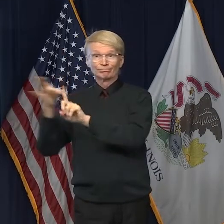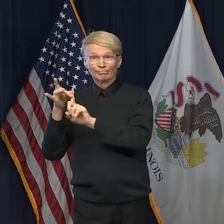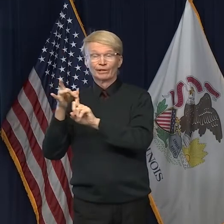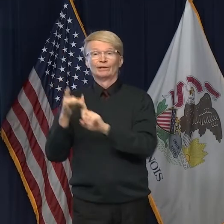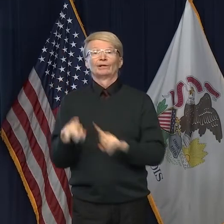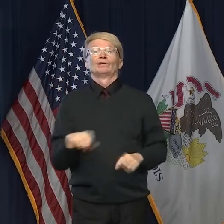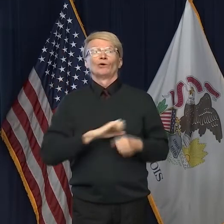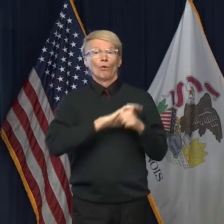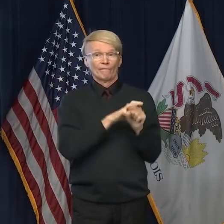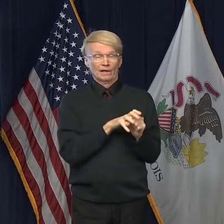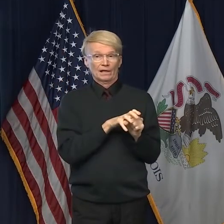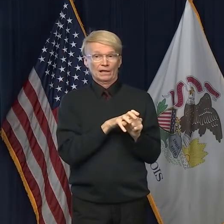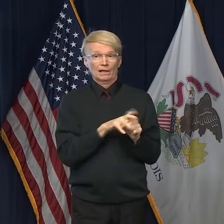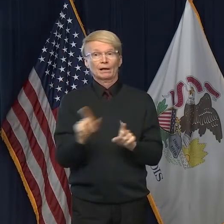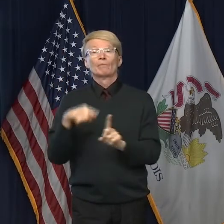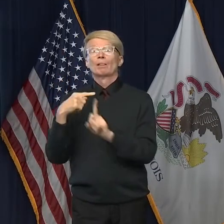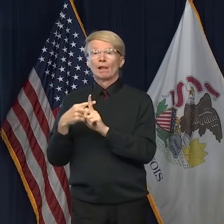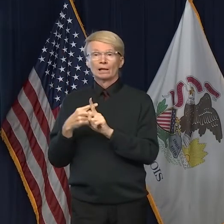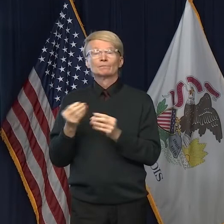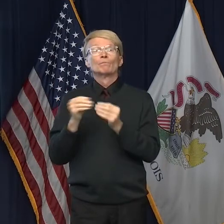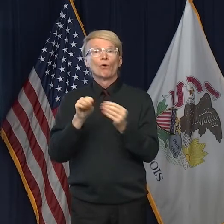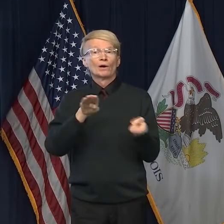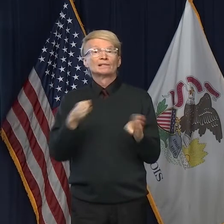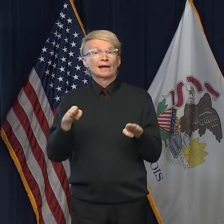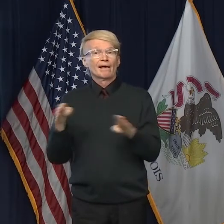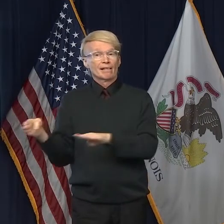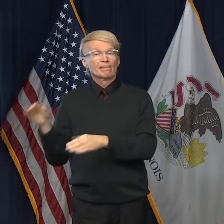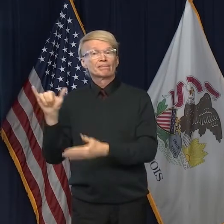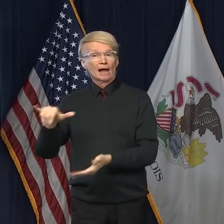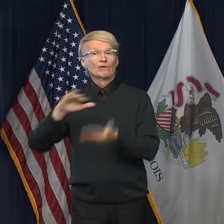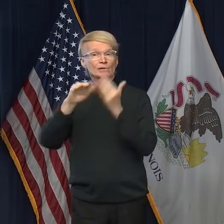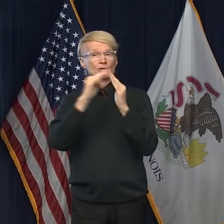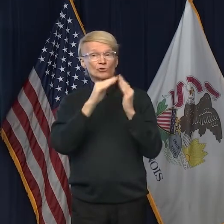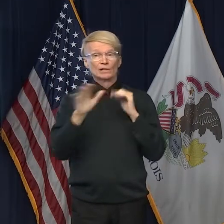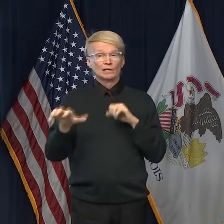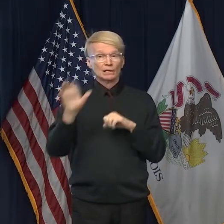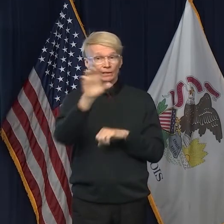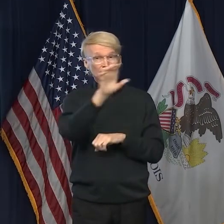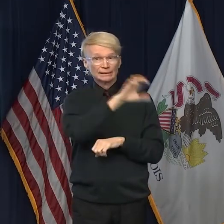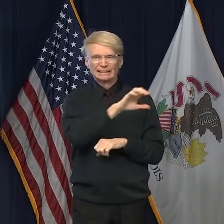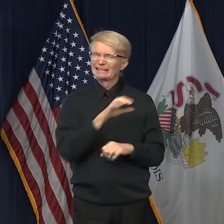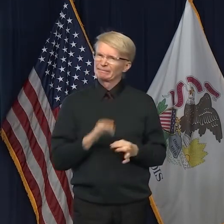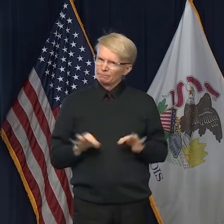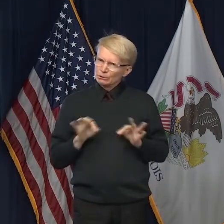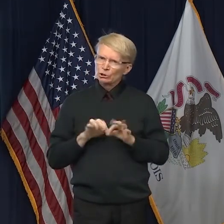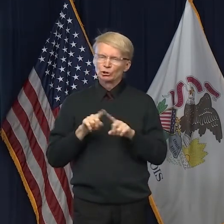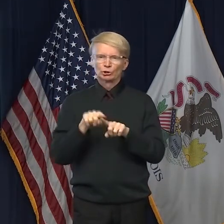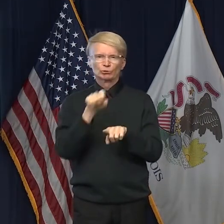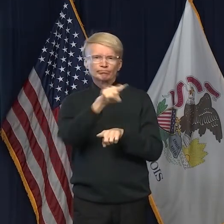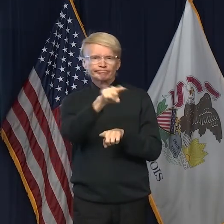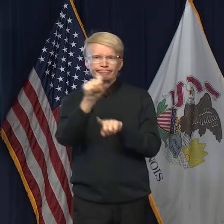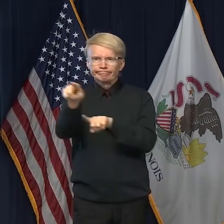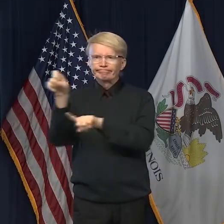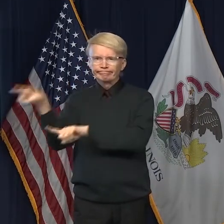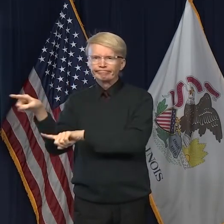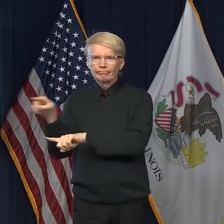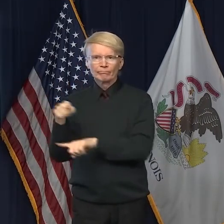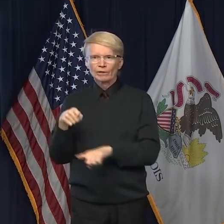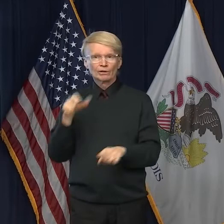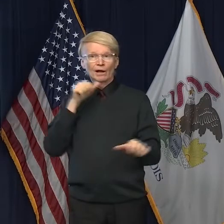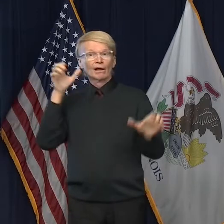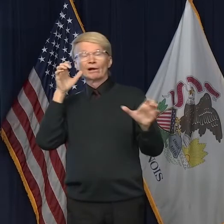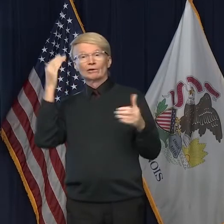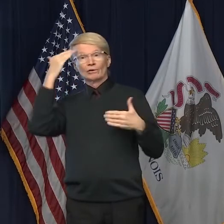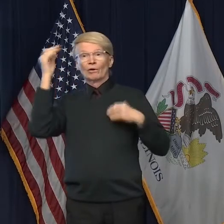contracting COVID and a higher death rate. And so it's very important that we get the message out to people maybe who haven't been following